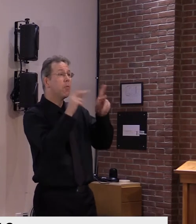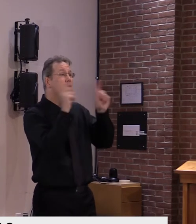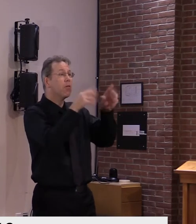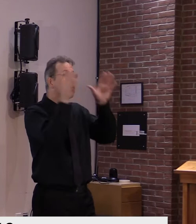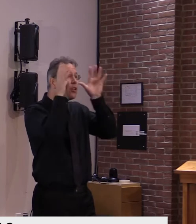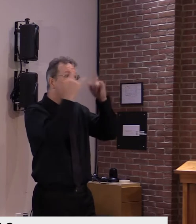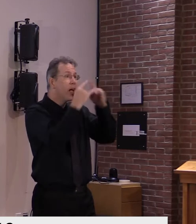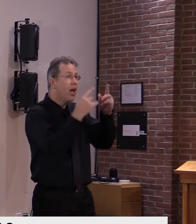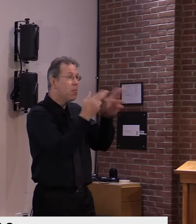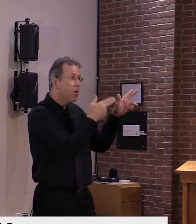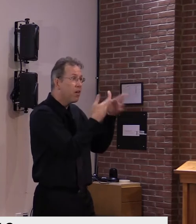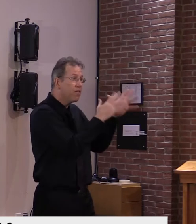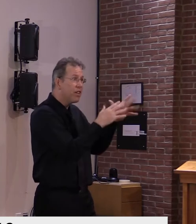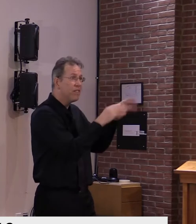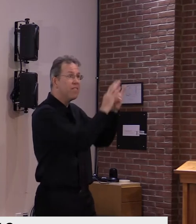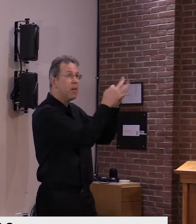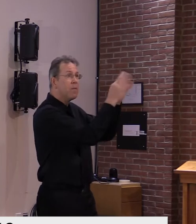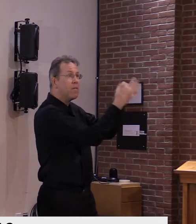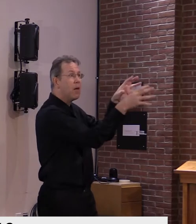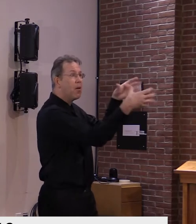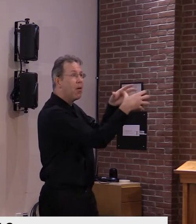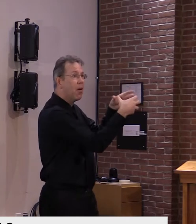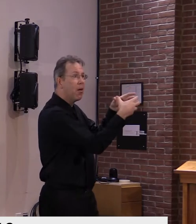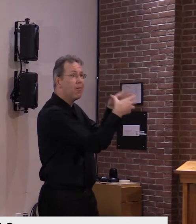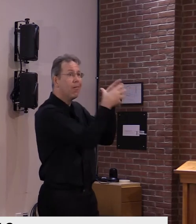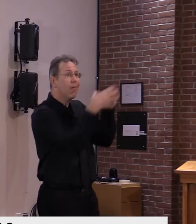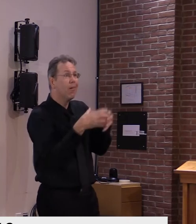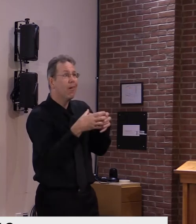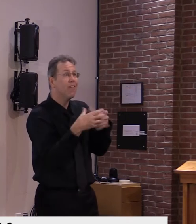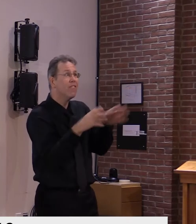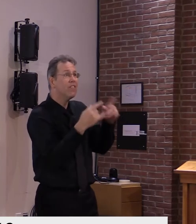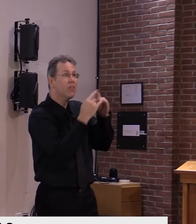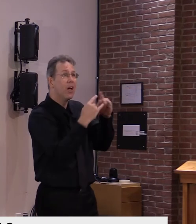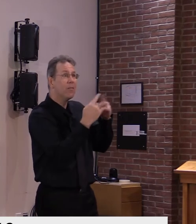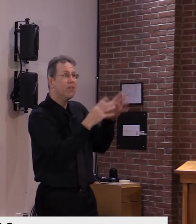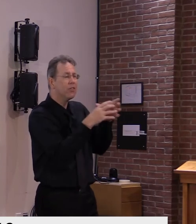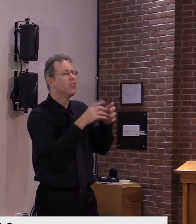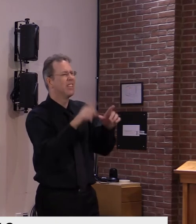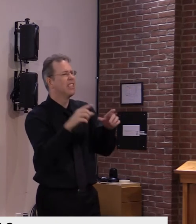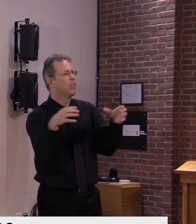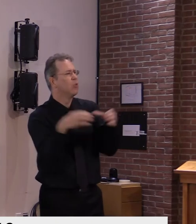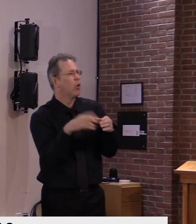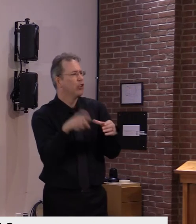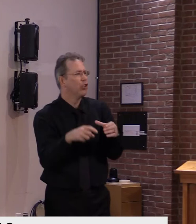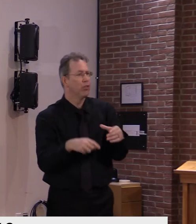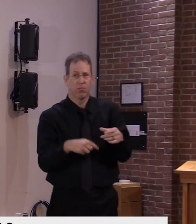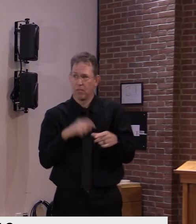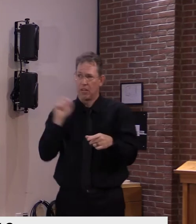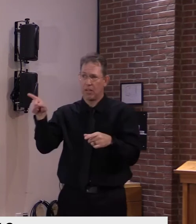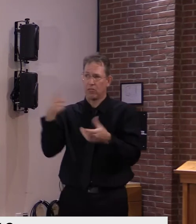to quarantine. But Dr. Levine is shaking his head. Yes, that's correct.